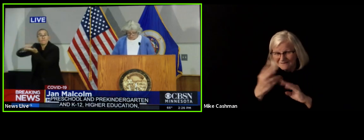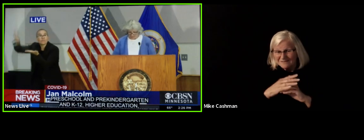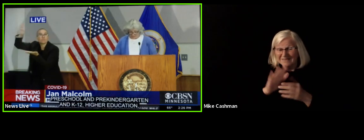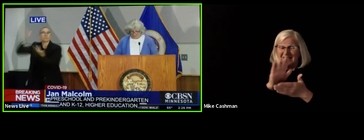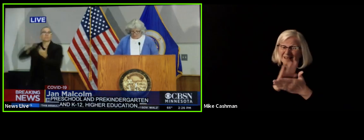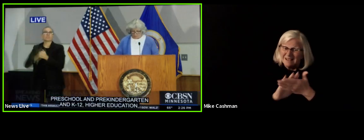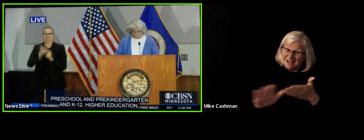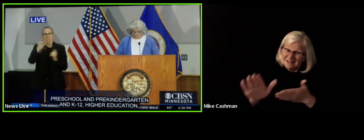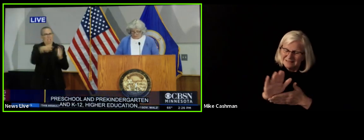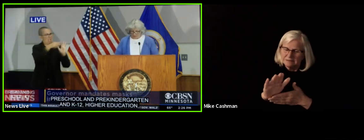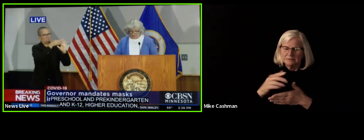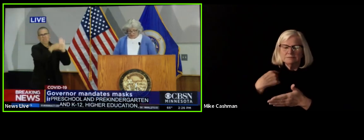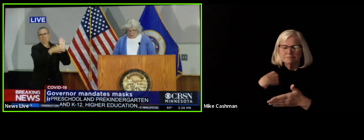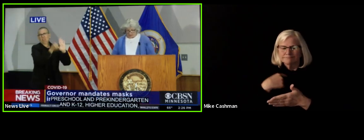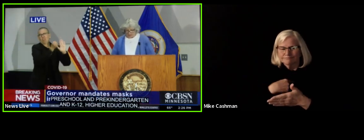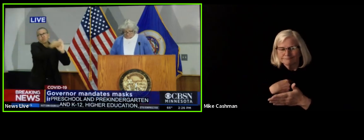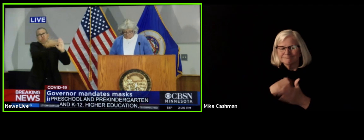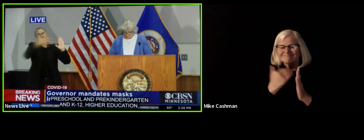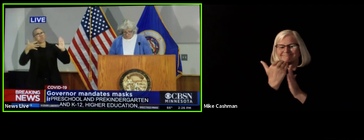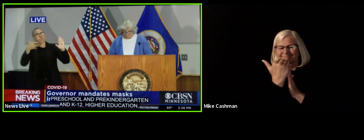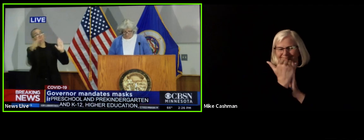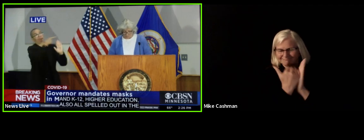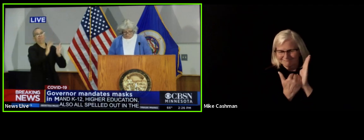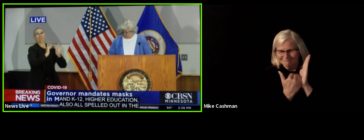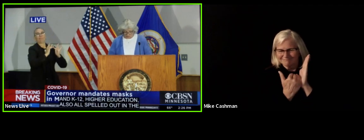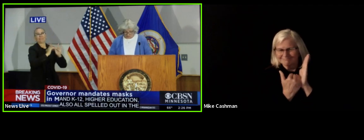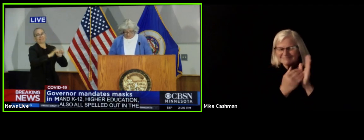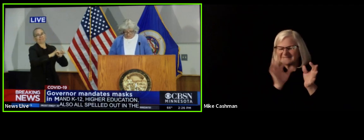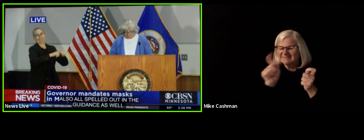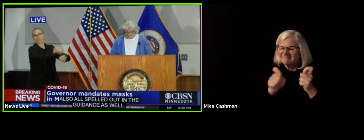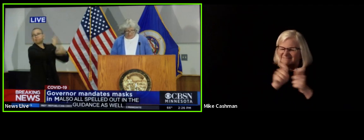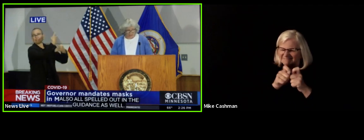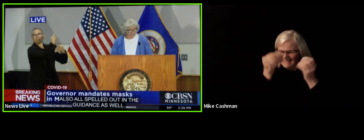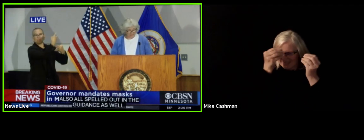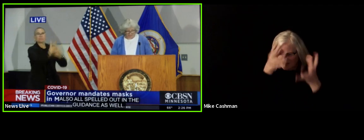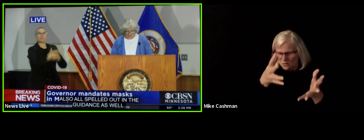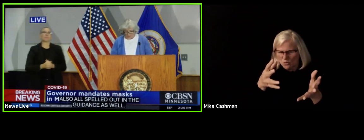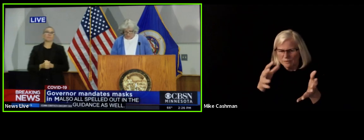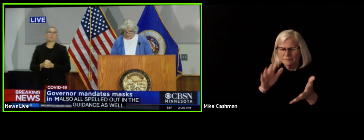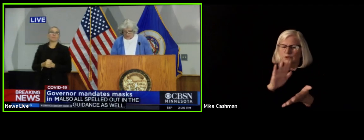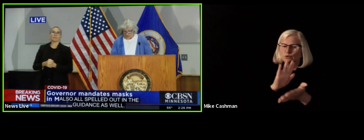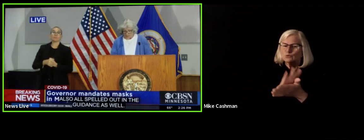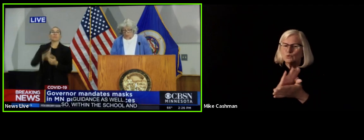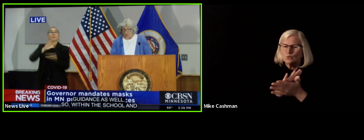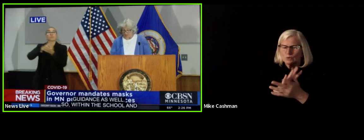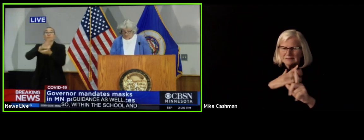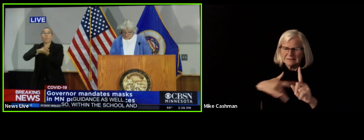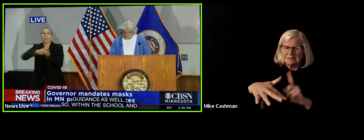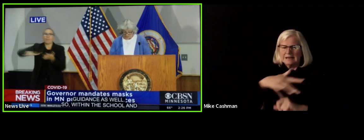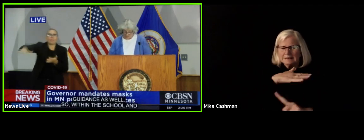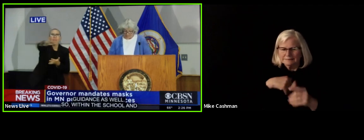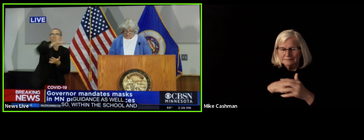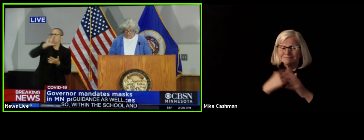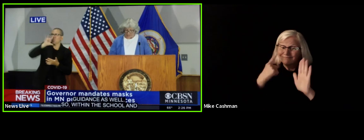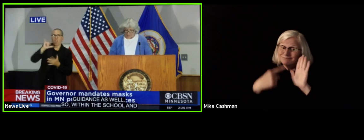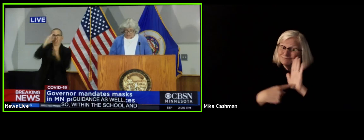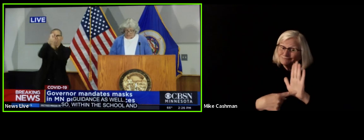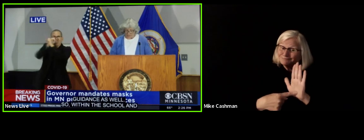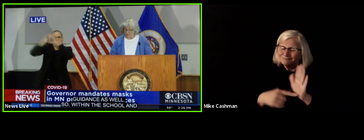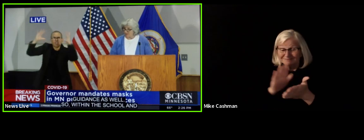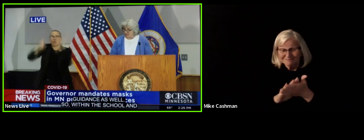well. So within the school and higher ed environments, there will be requirements there laid out